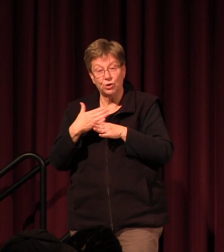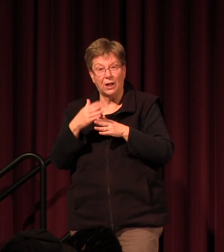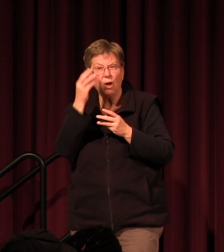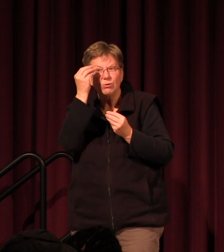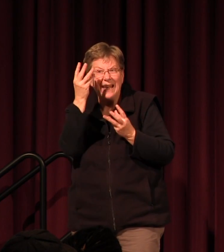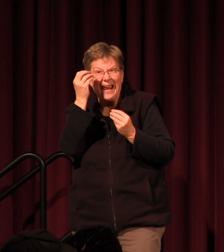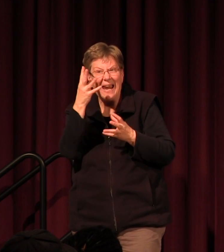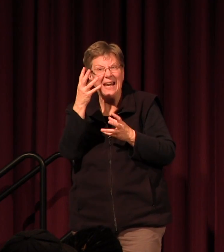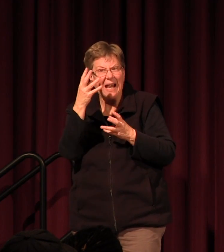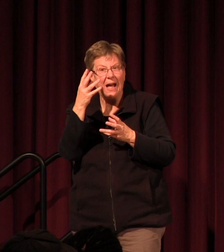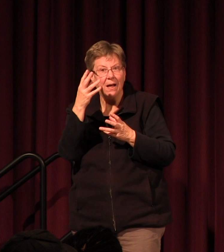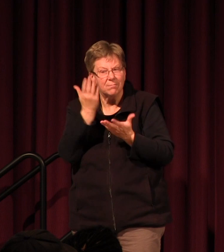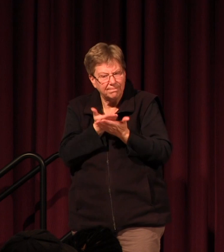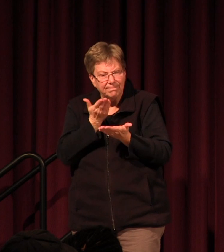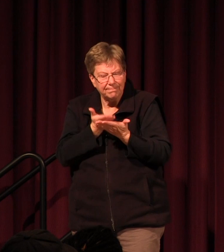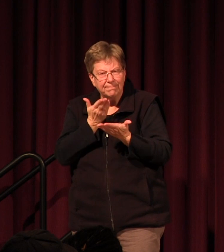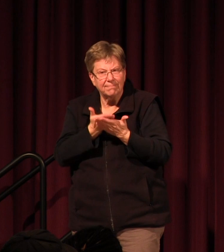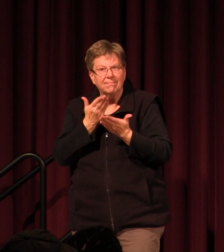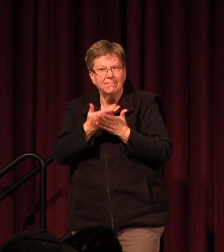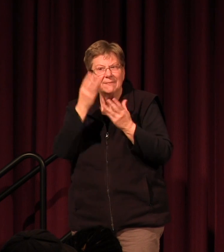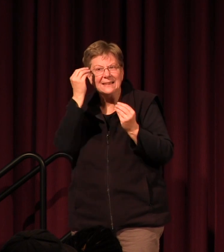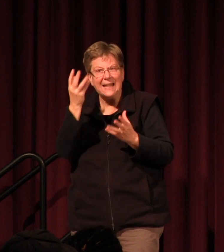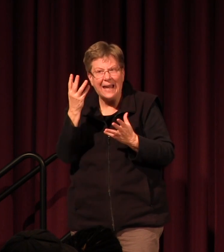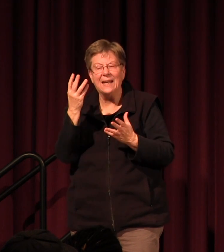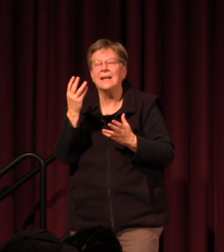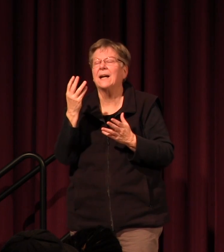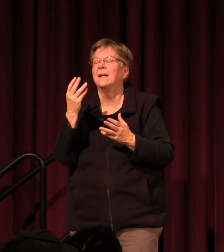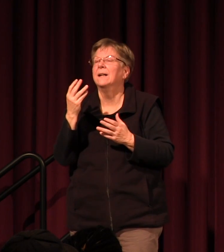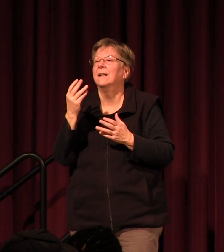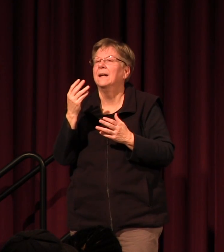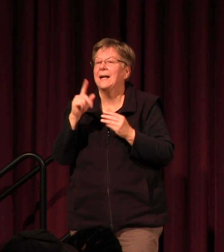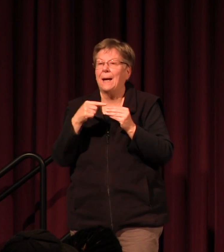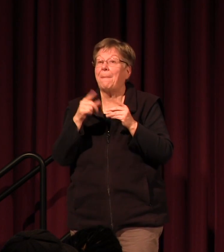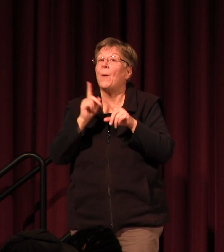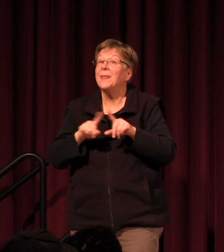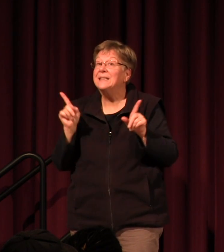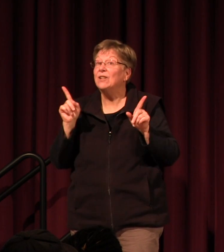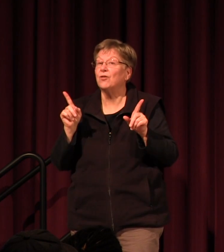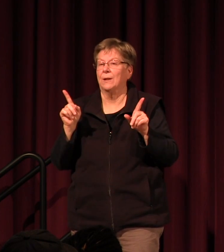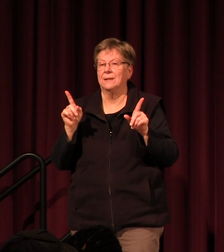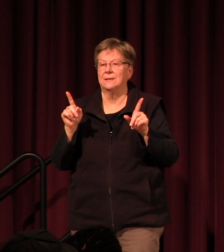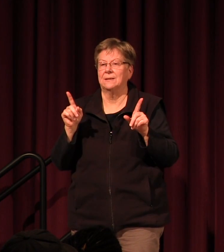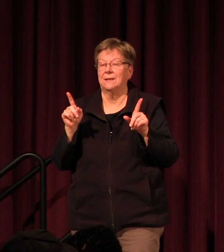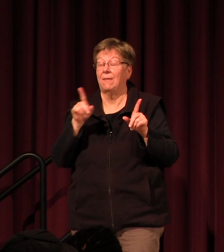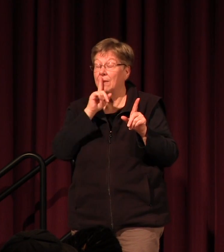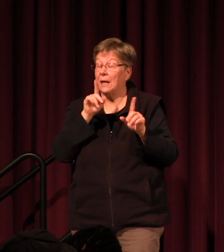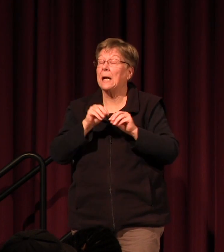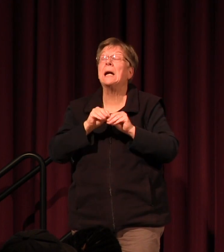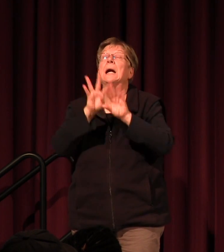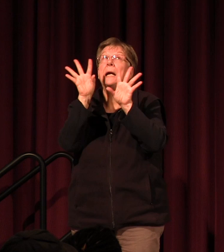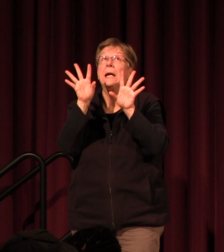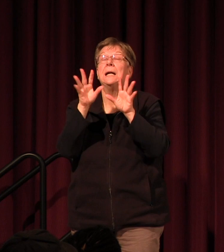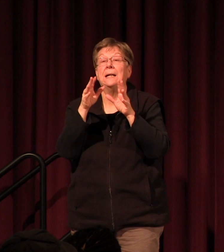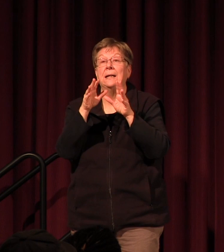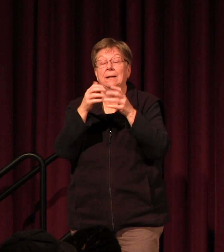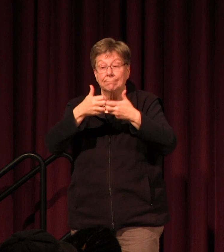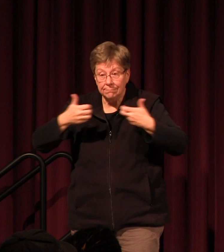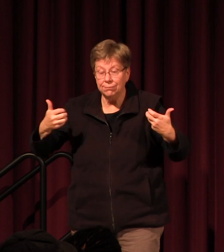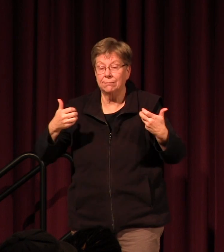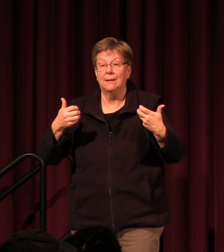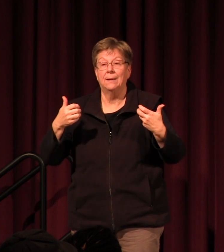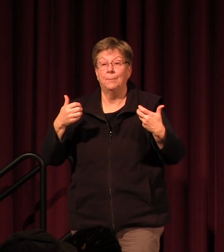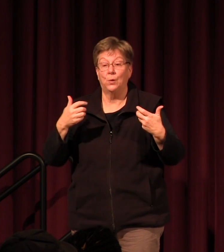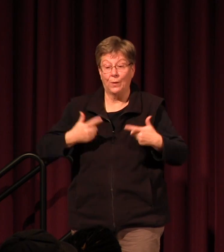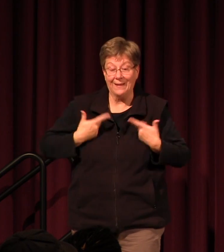data, hard data, on the difference, the stark difference between the lives and